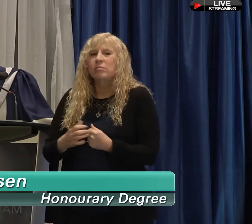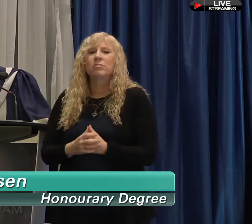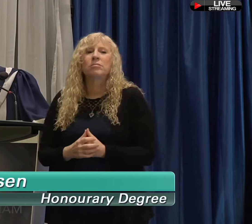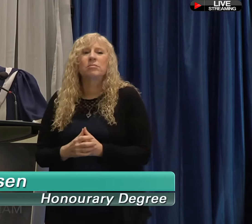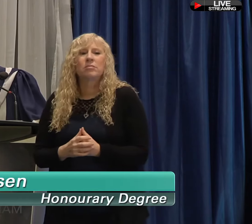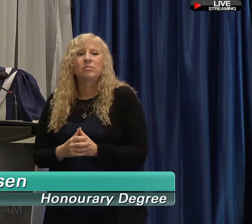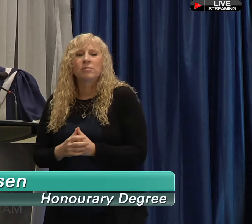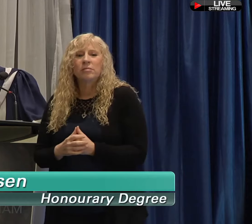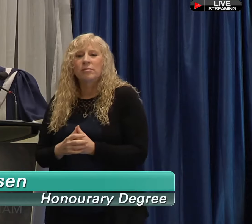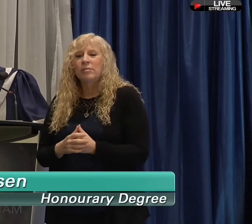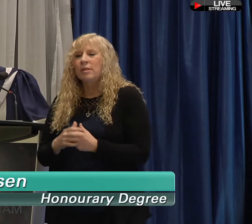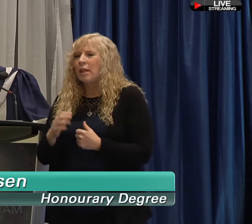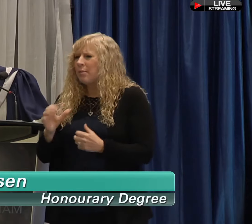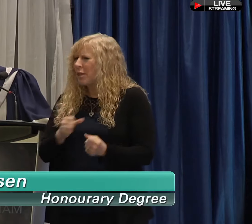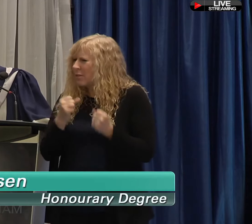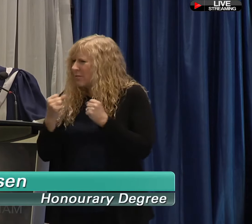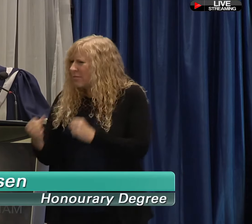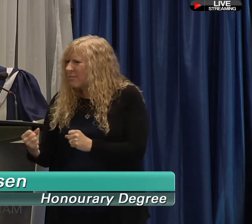These words